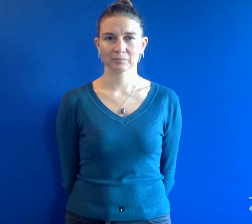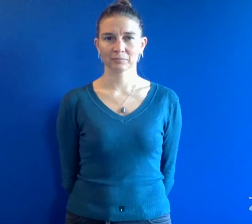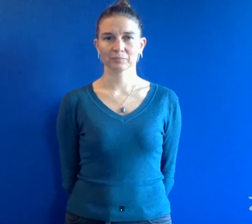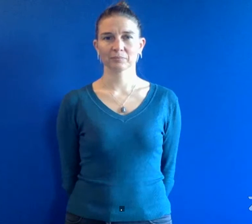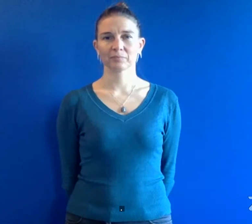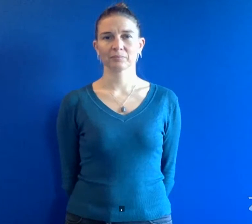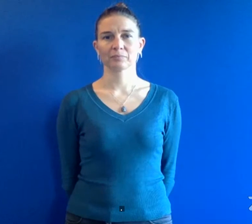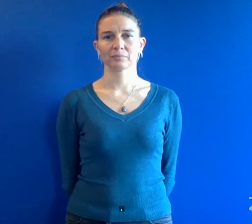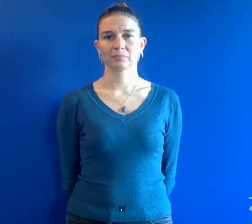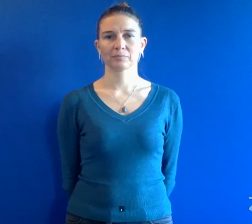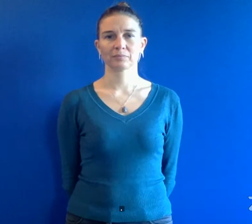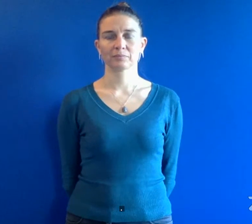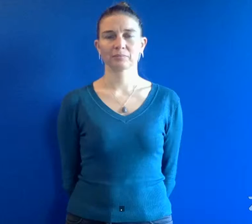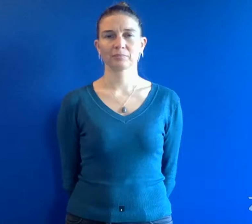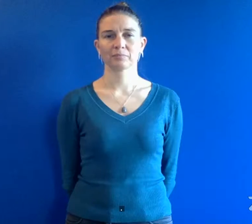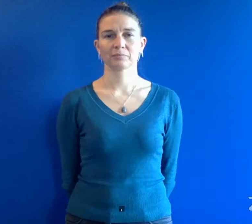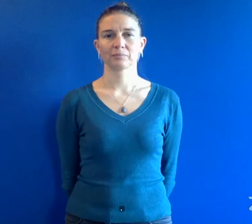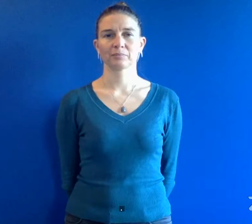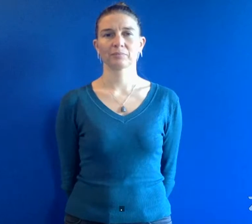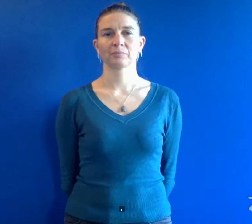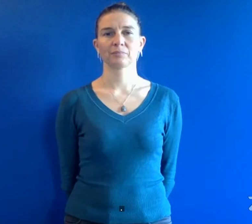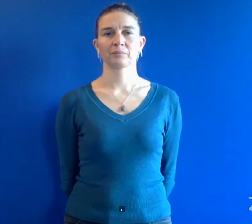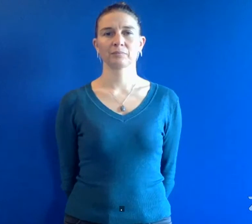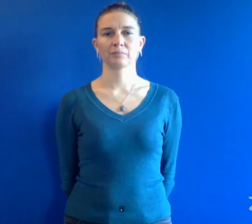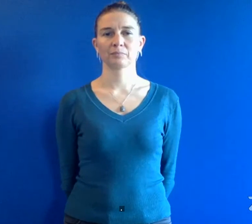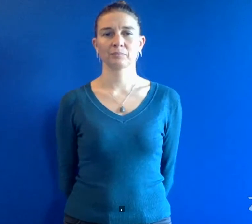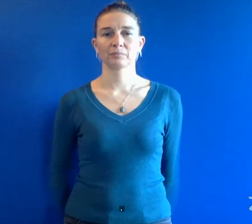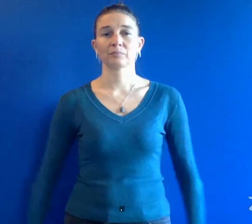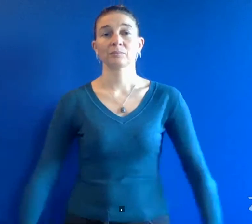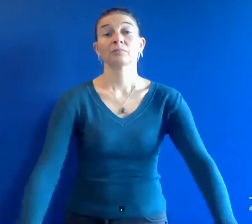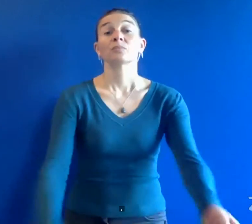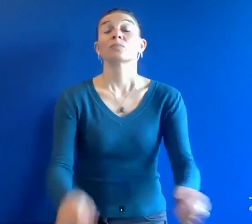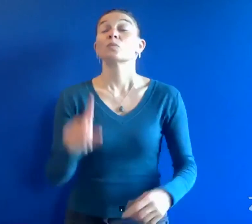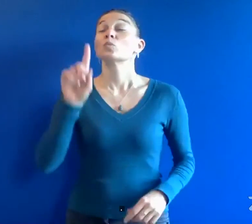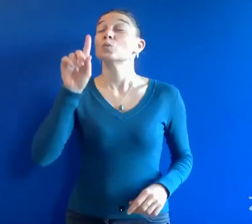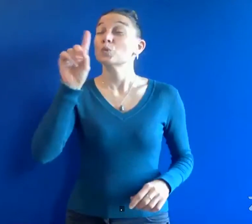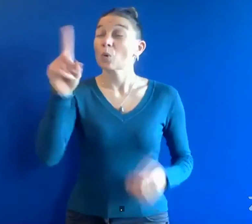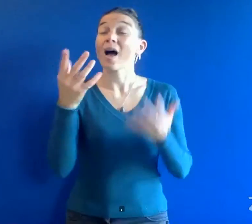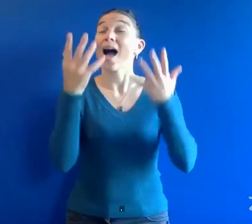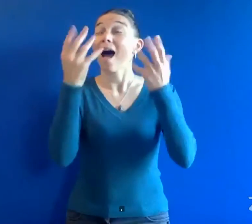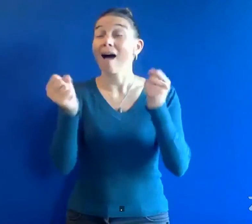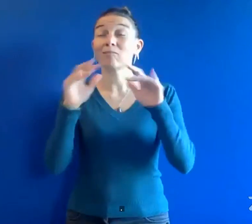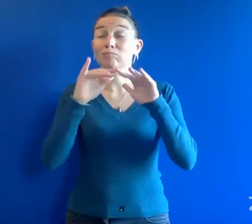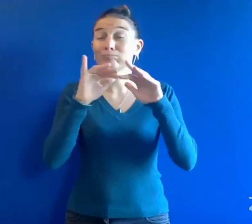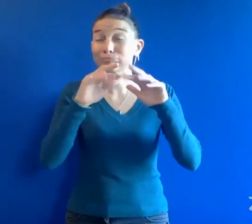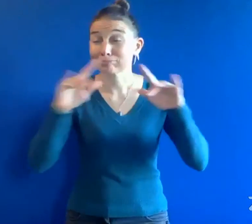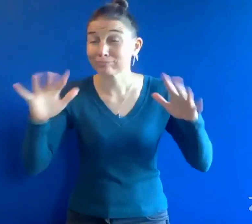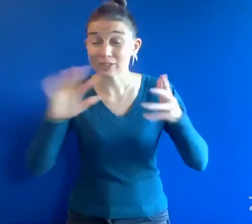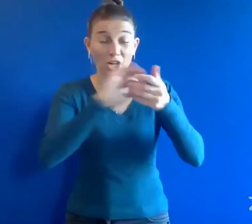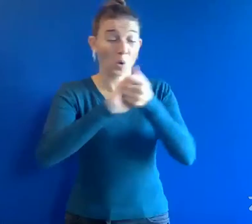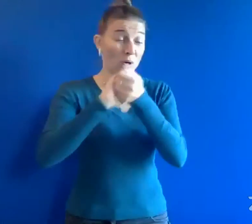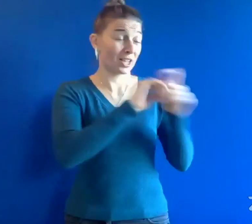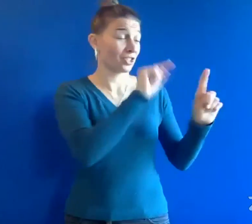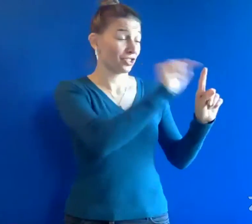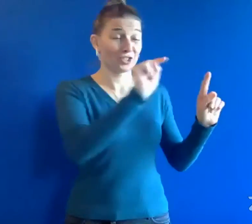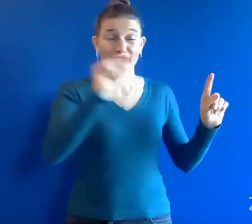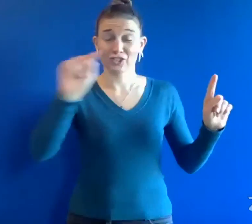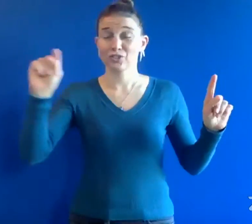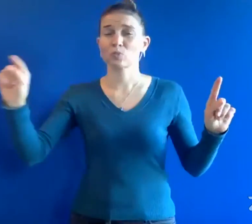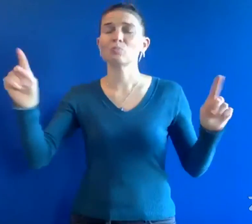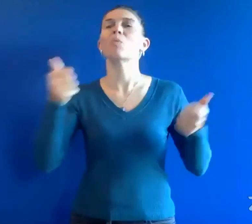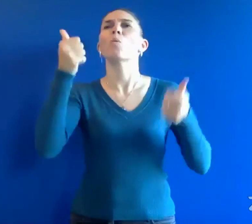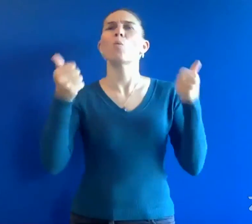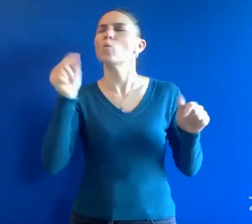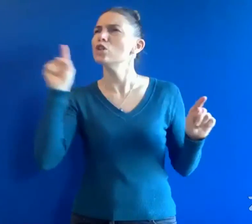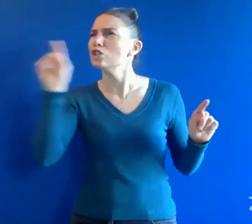Yes, here we go. Who could do more? Which stakeholder do you think could or should do more to support students